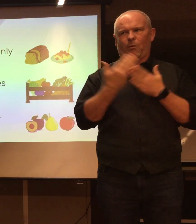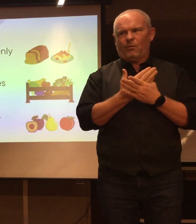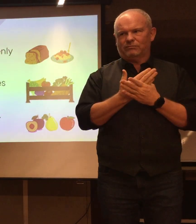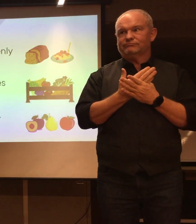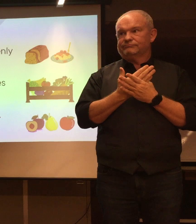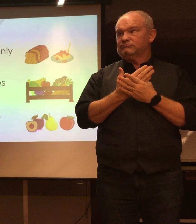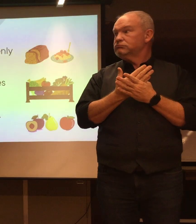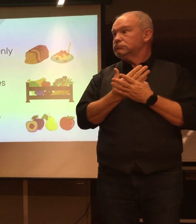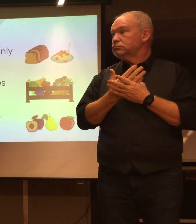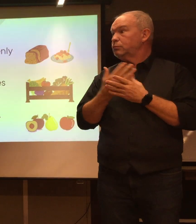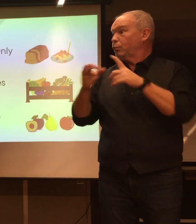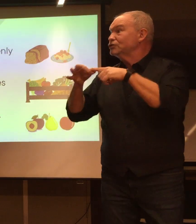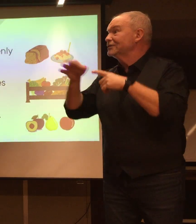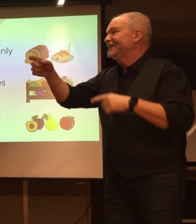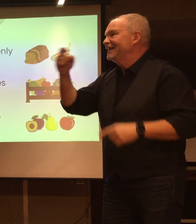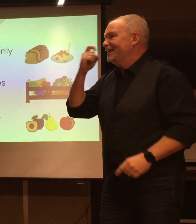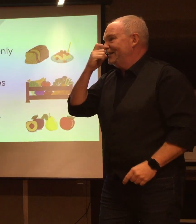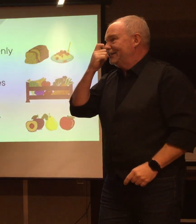Got questions?